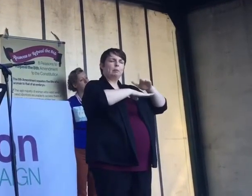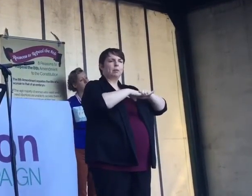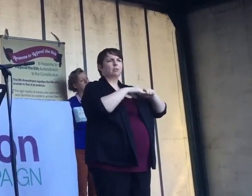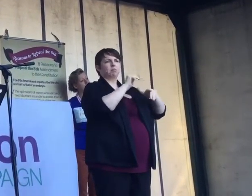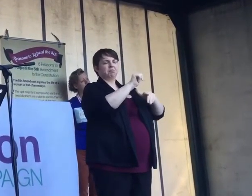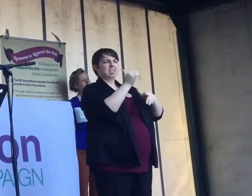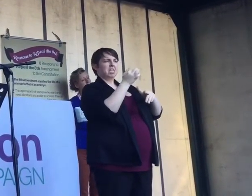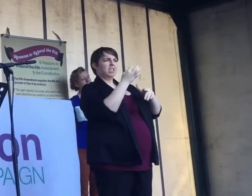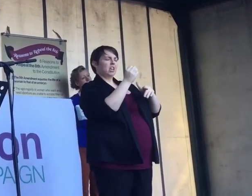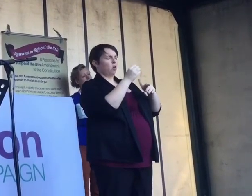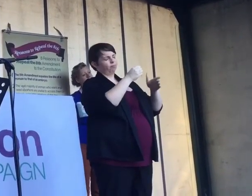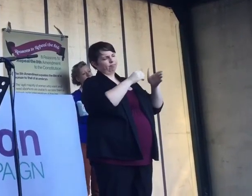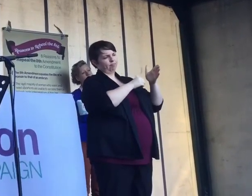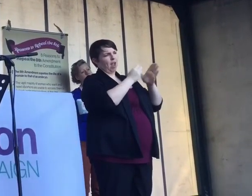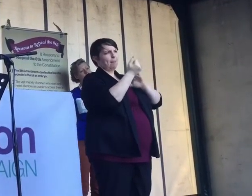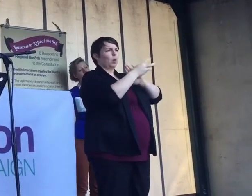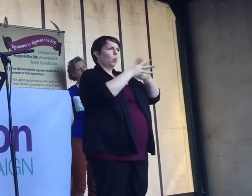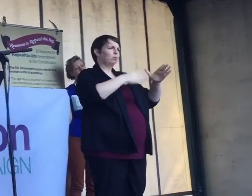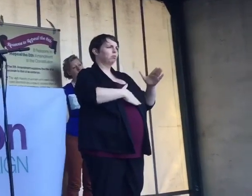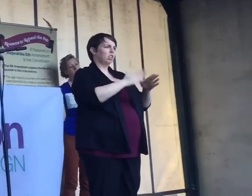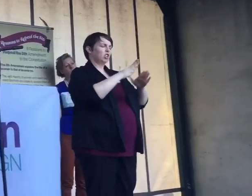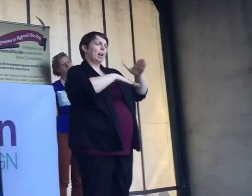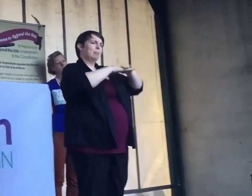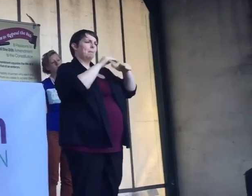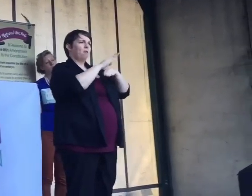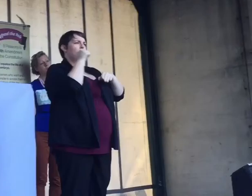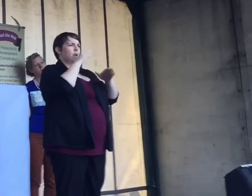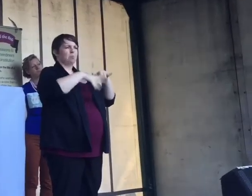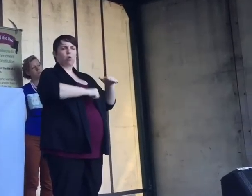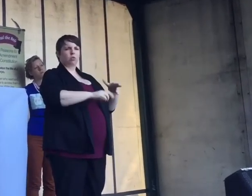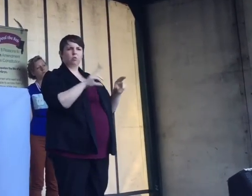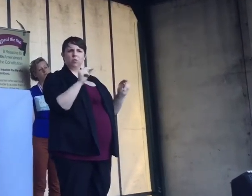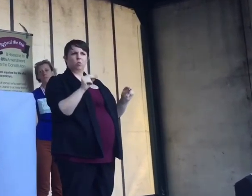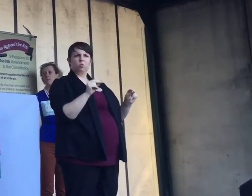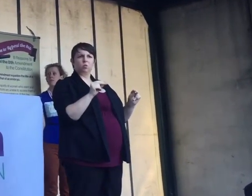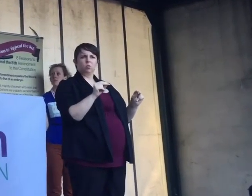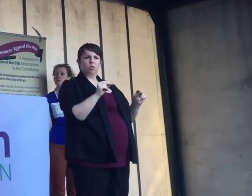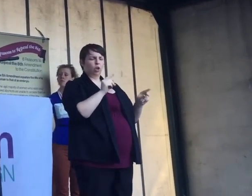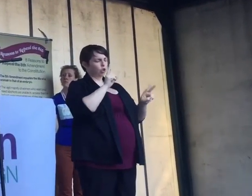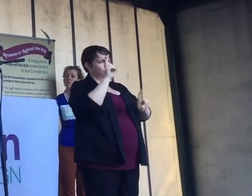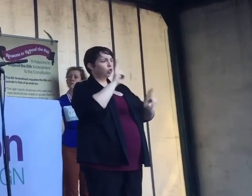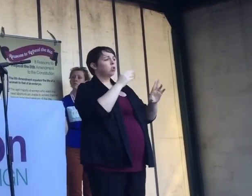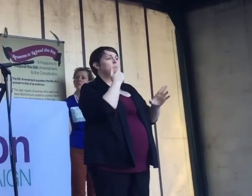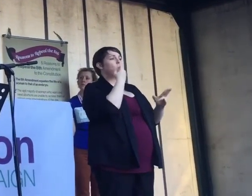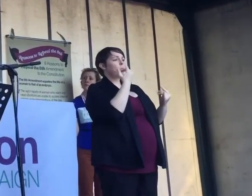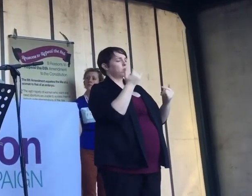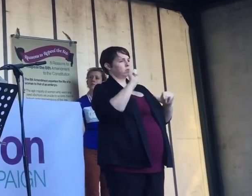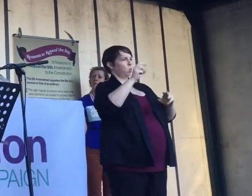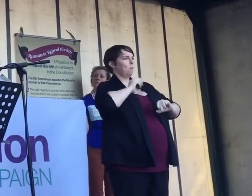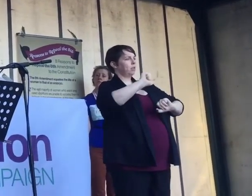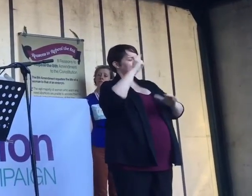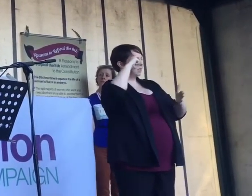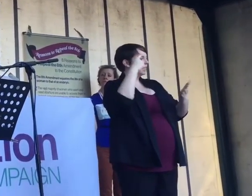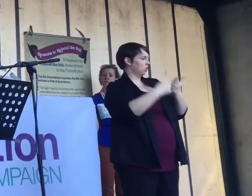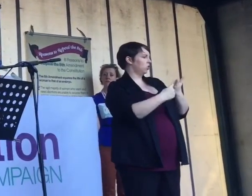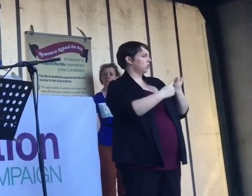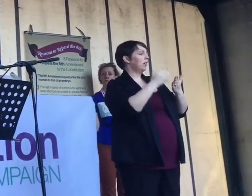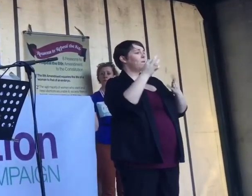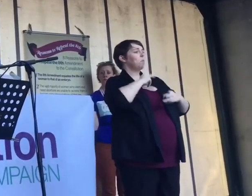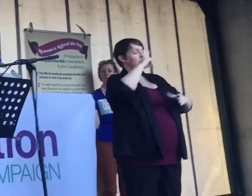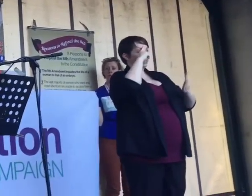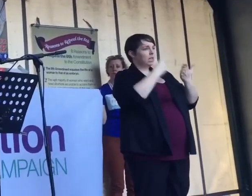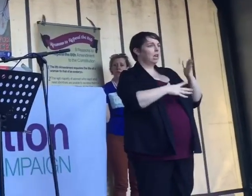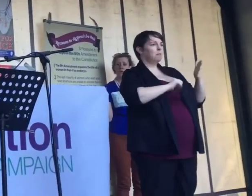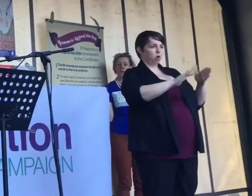of termination and abortion in pregnancy. The only deciding factor should be the woman's choice, if that is what she